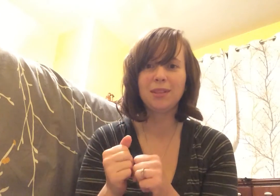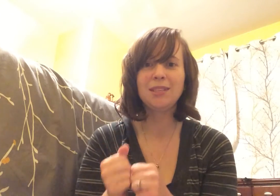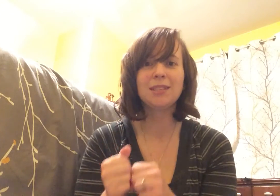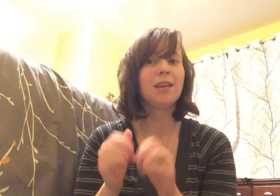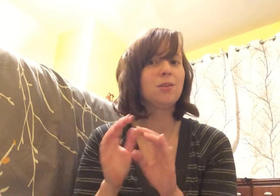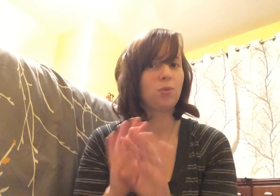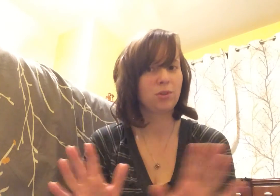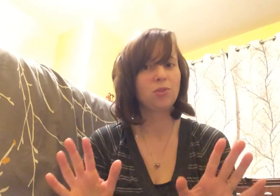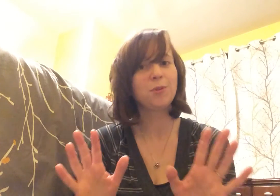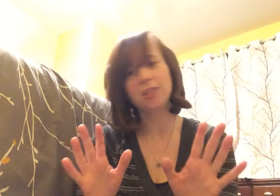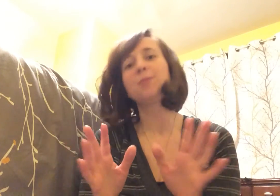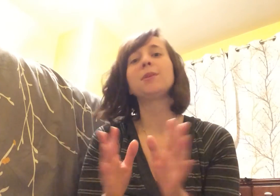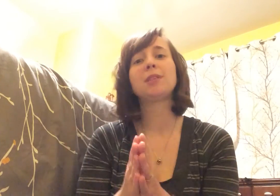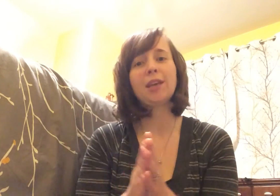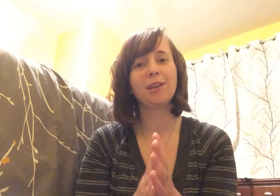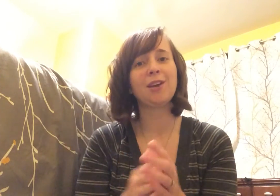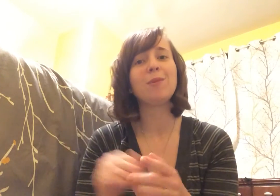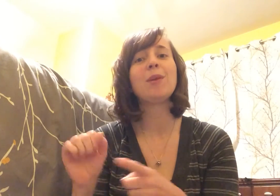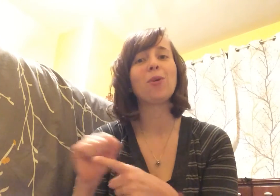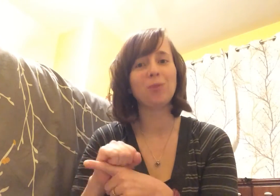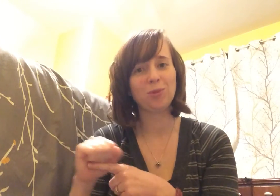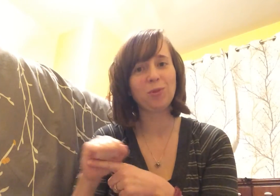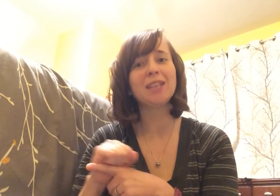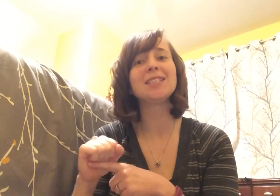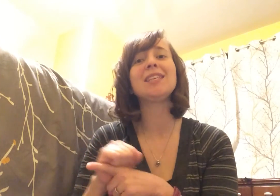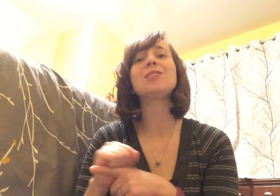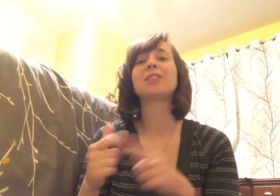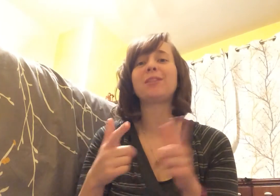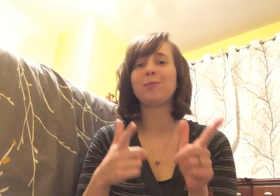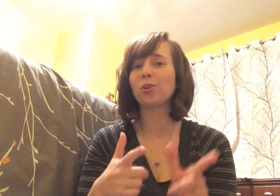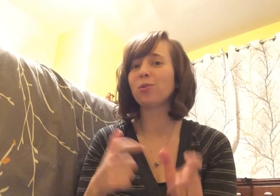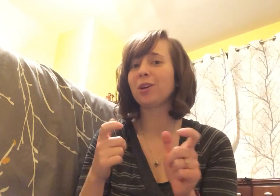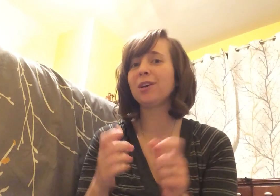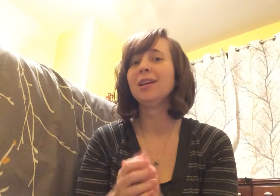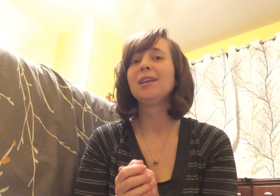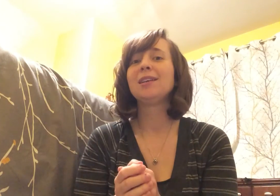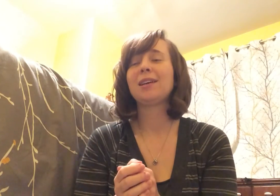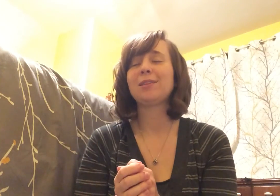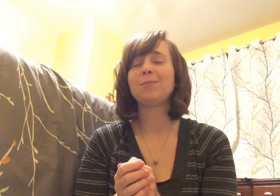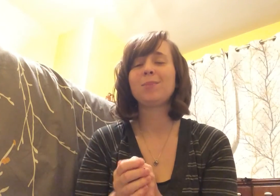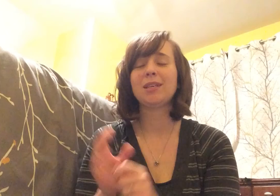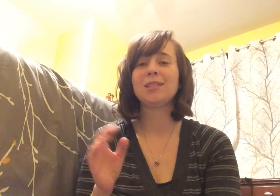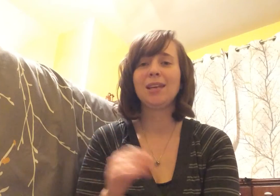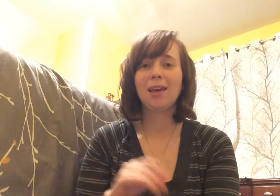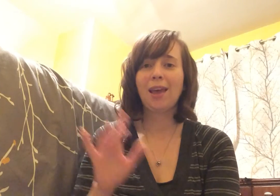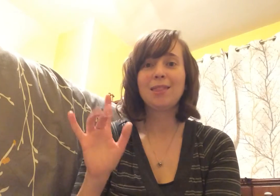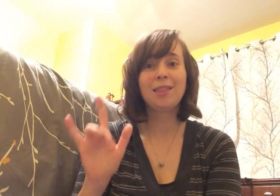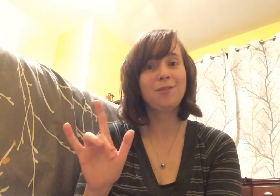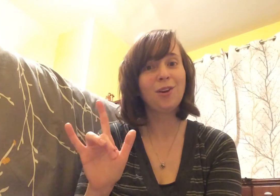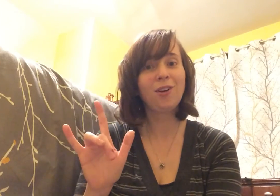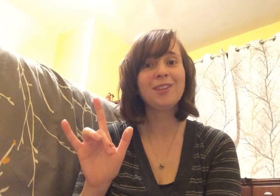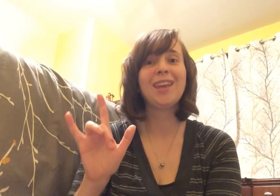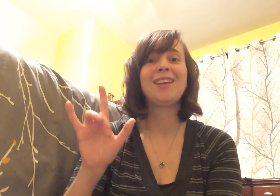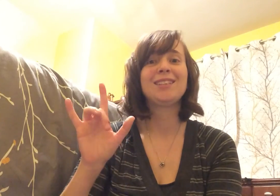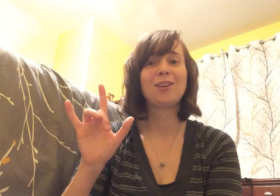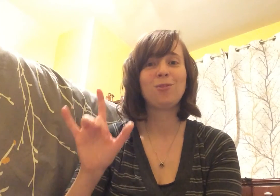this. No descriptions, but to kind of maybe help you with practicing, so it's a little bit more quicker. But I love y'all, and I hope you